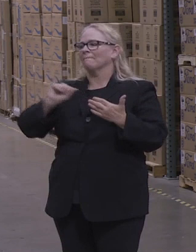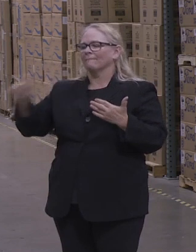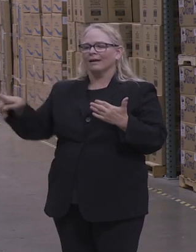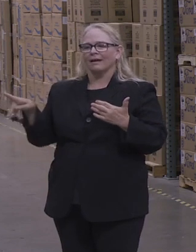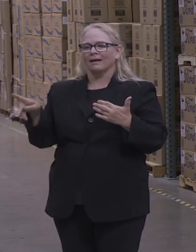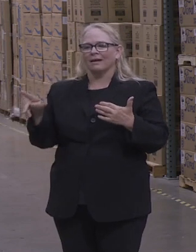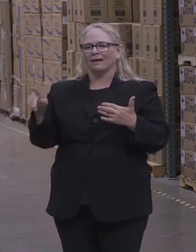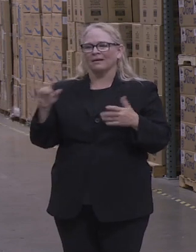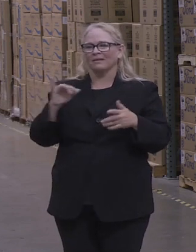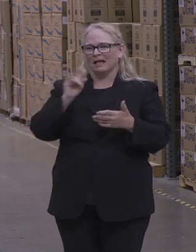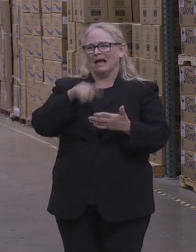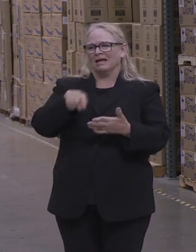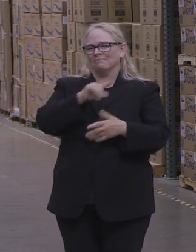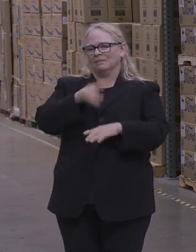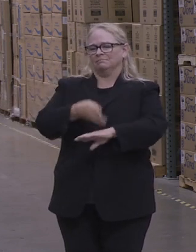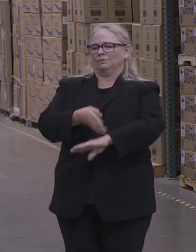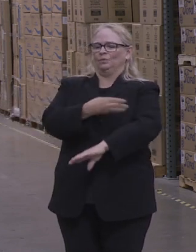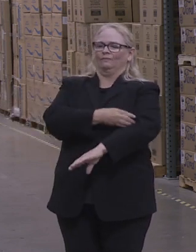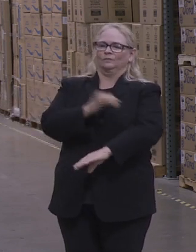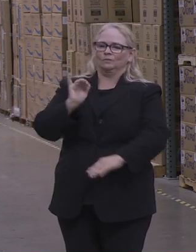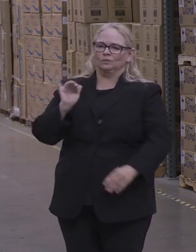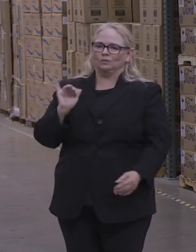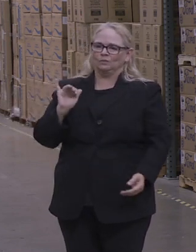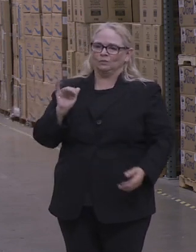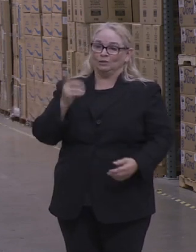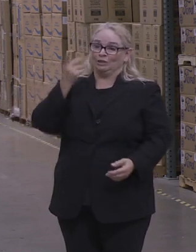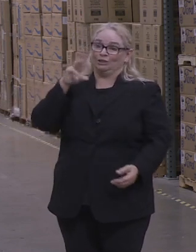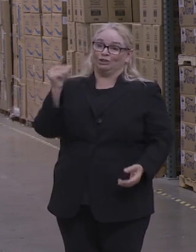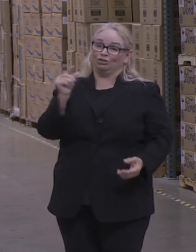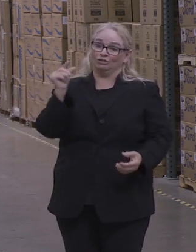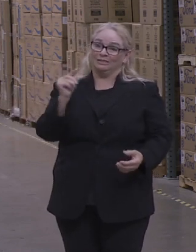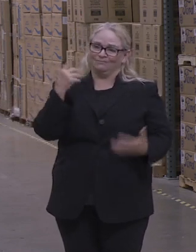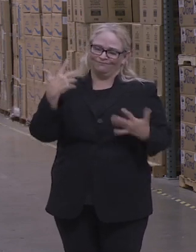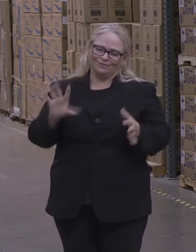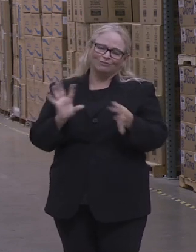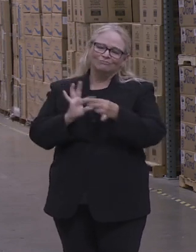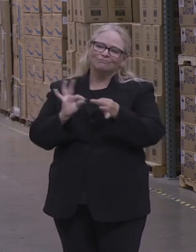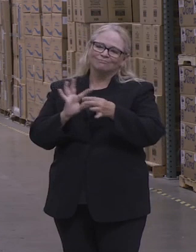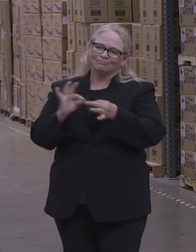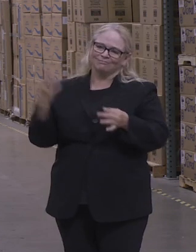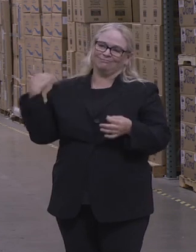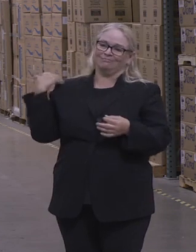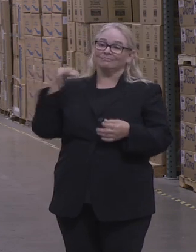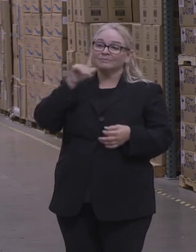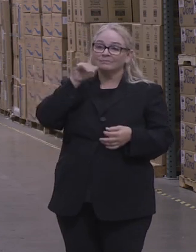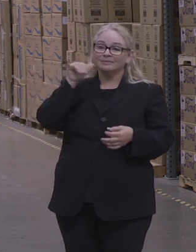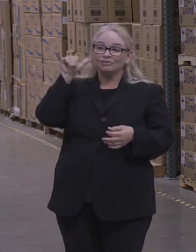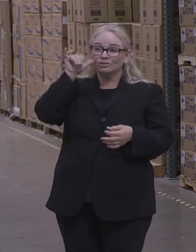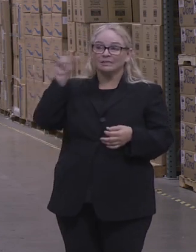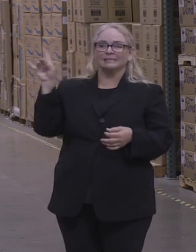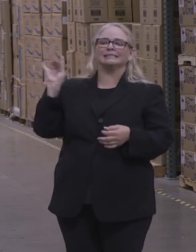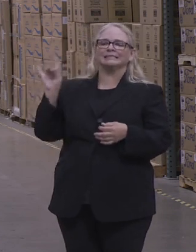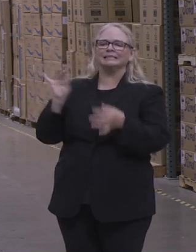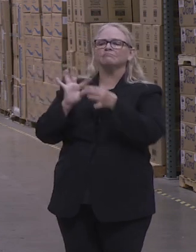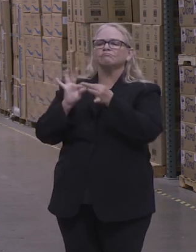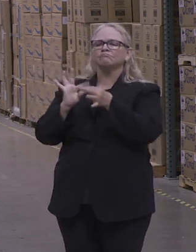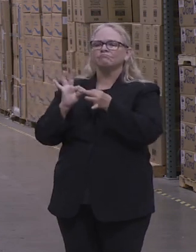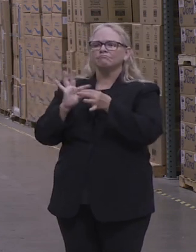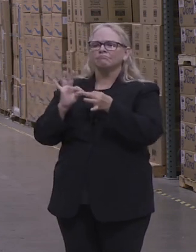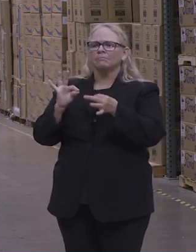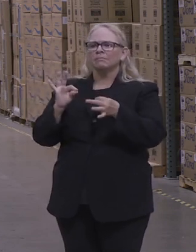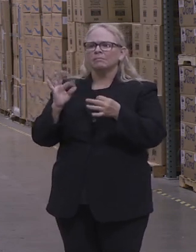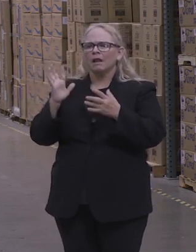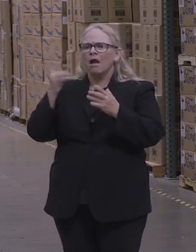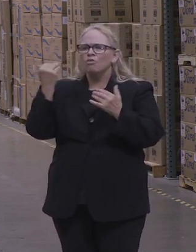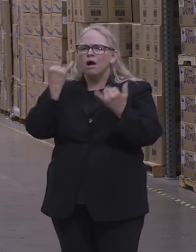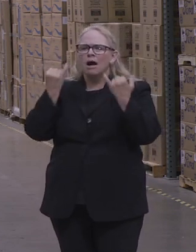out again with some more specificity on Tuesday, yesterday, where he laid out some additional thinking, not just about testing,